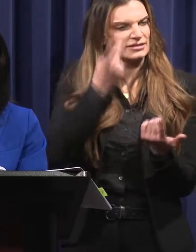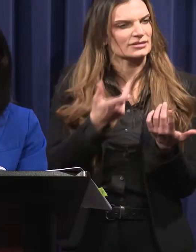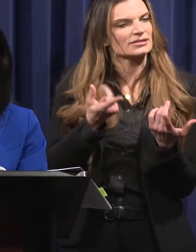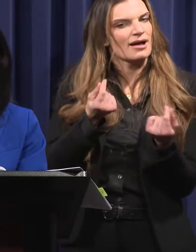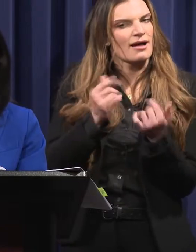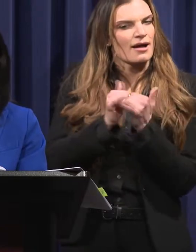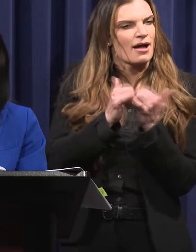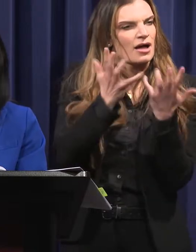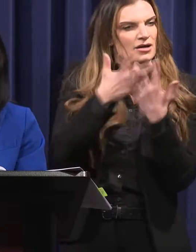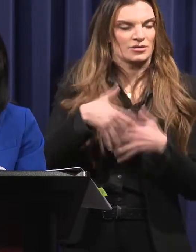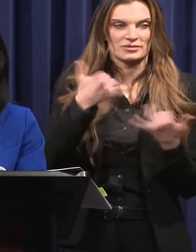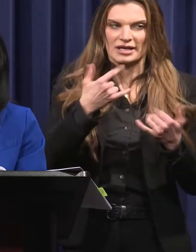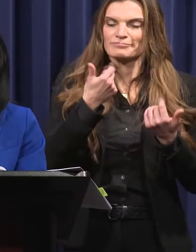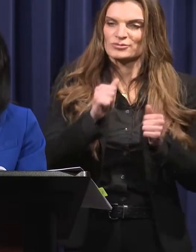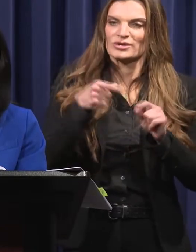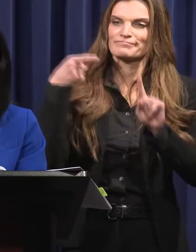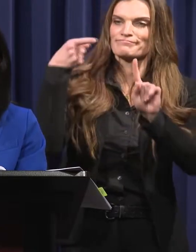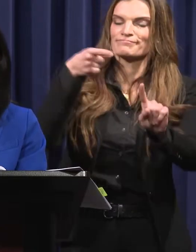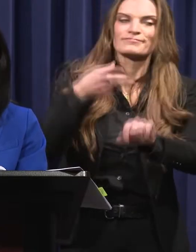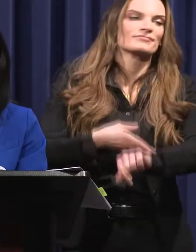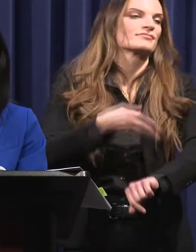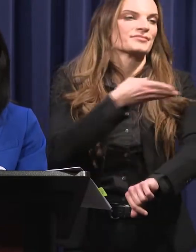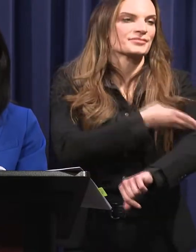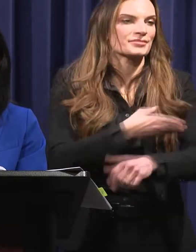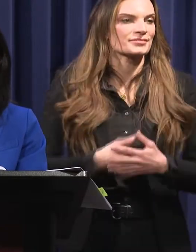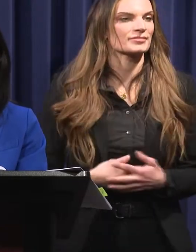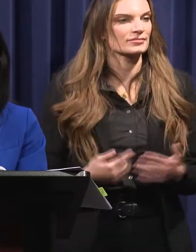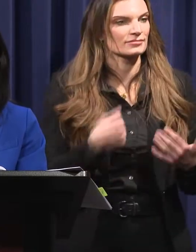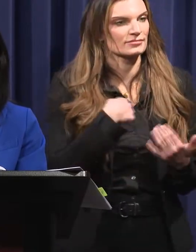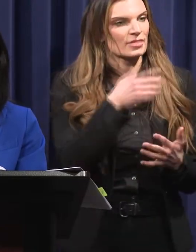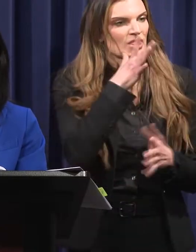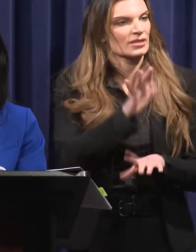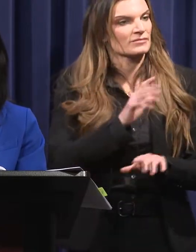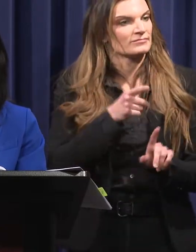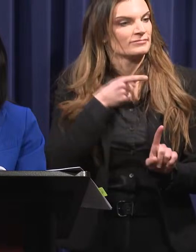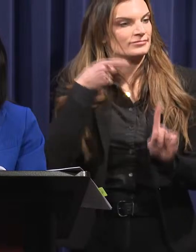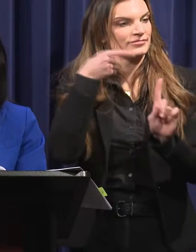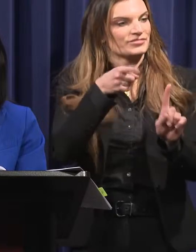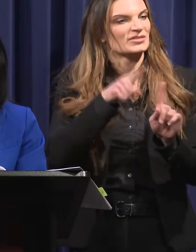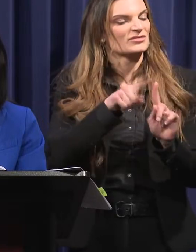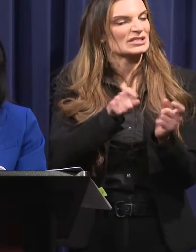will also be sharing very specific legislative